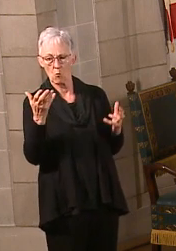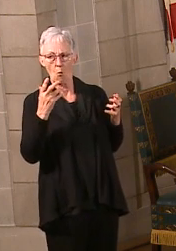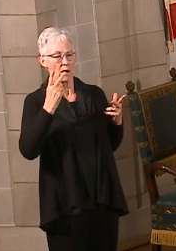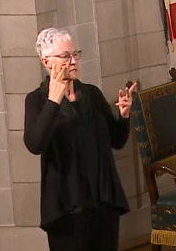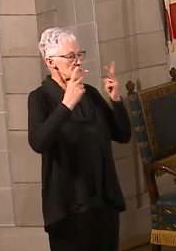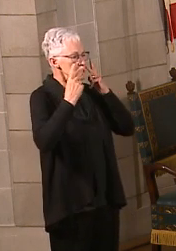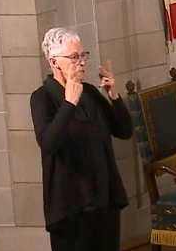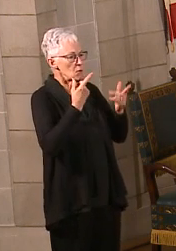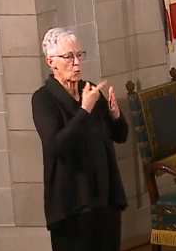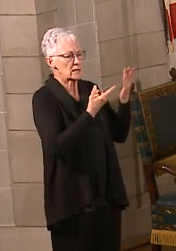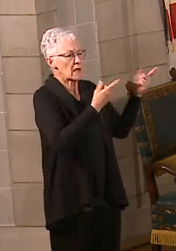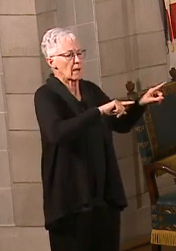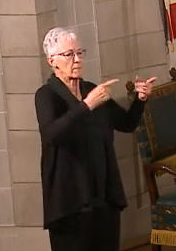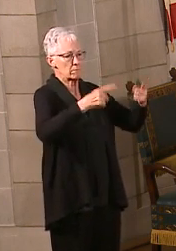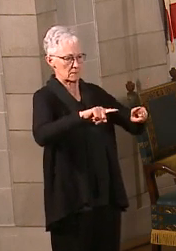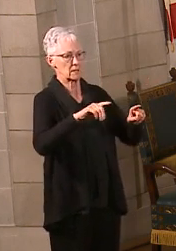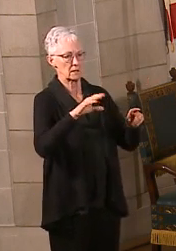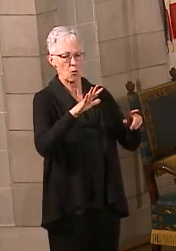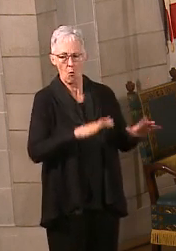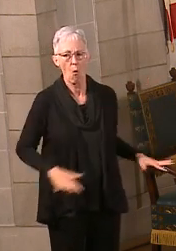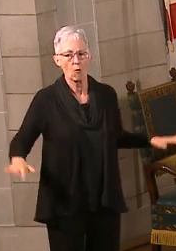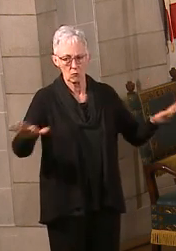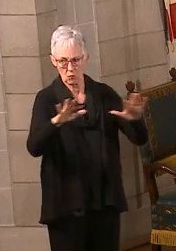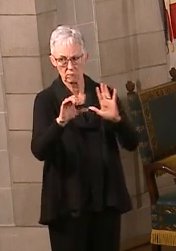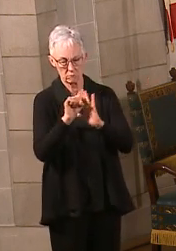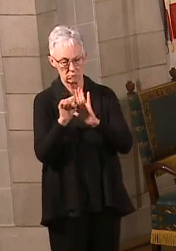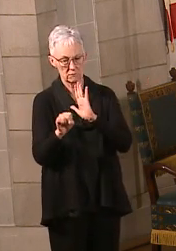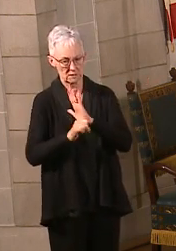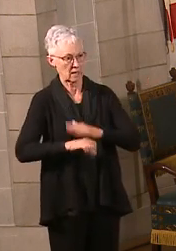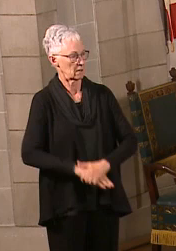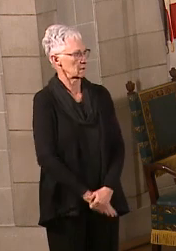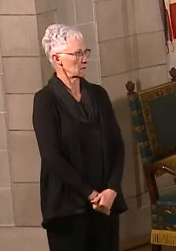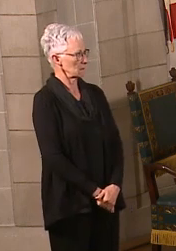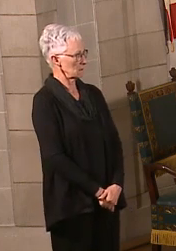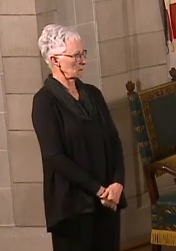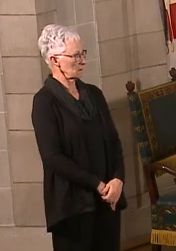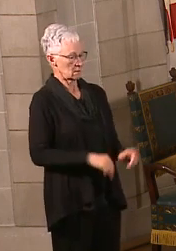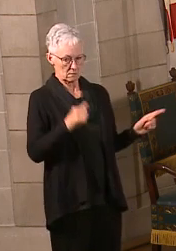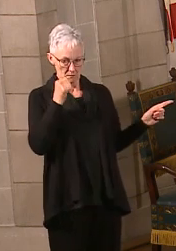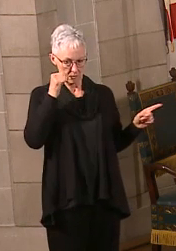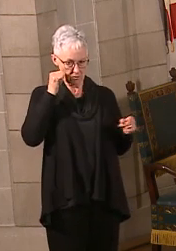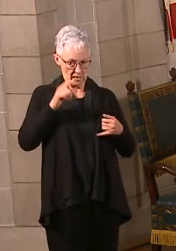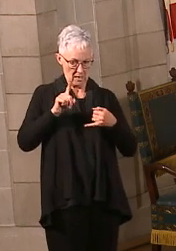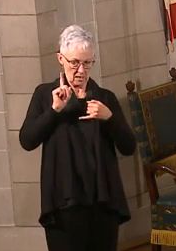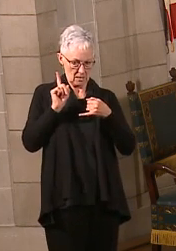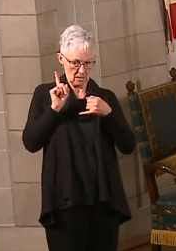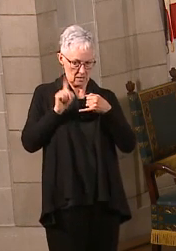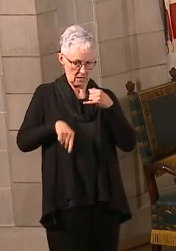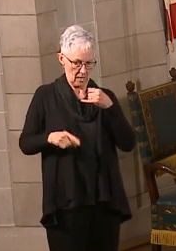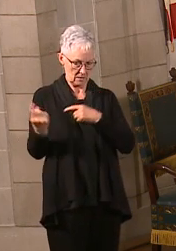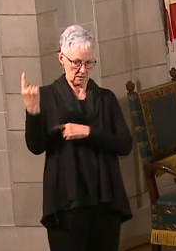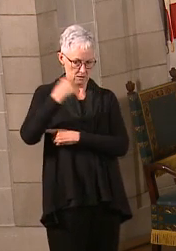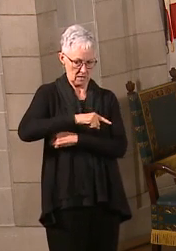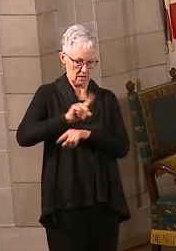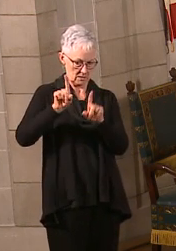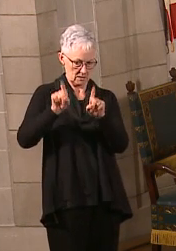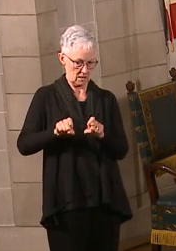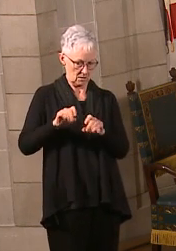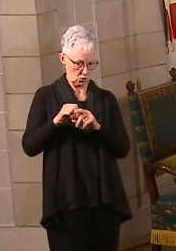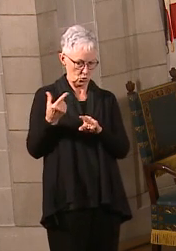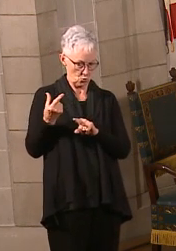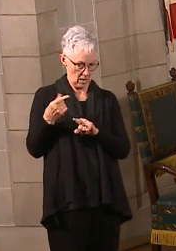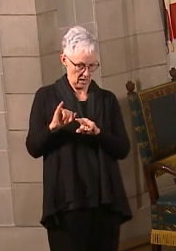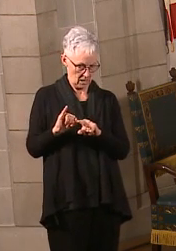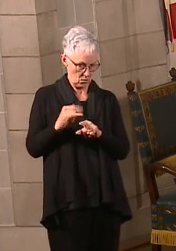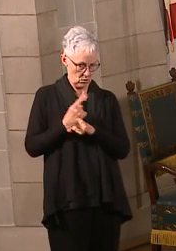on in those areas. And I believe we're in yesterday was the last day of testing in Grand Island. Is that right, Dr. Antone? It was Monday,